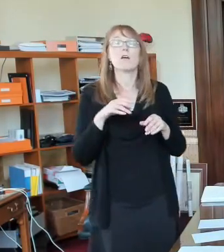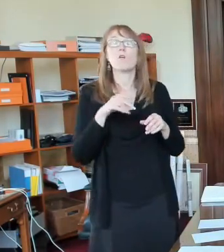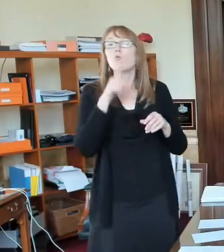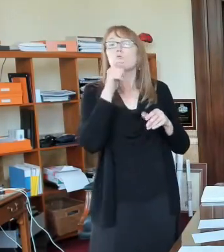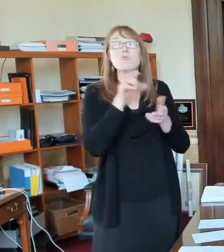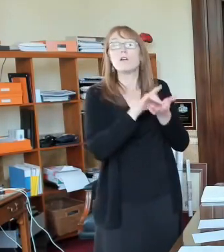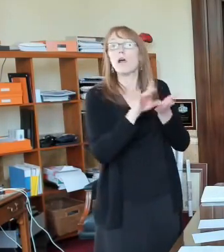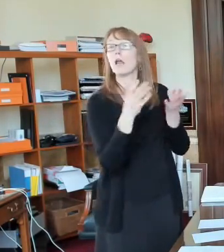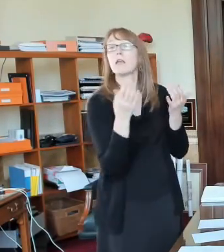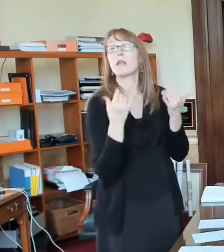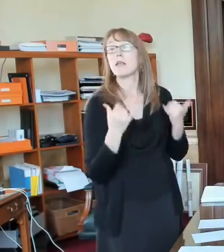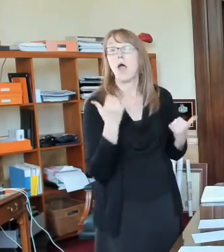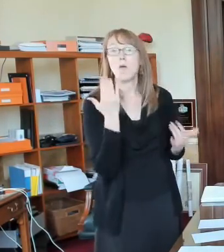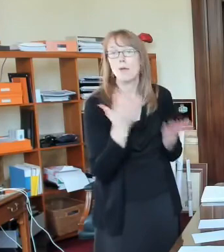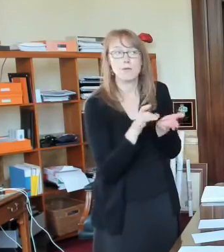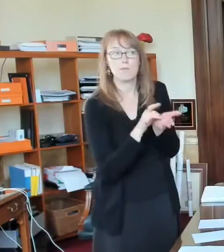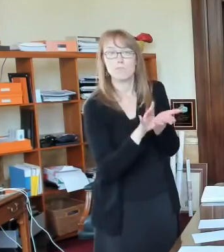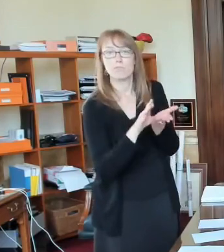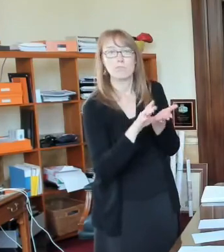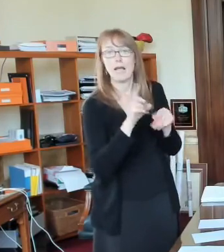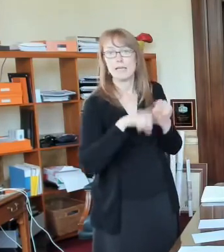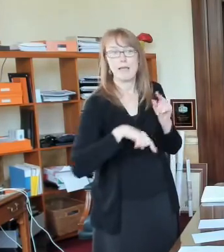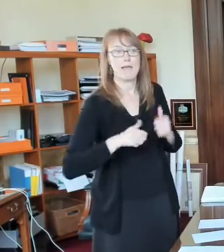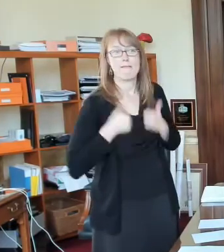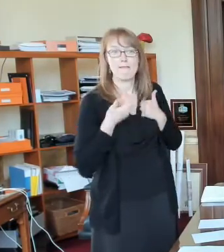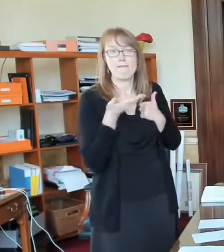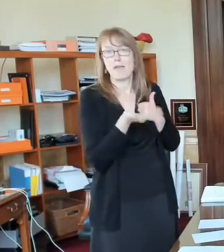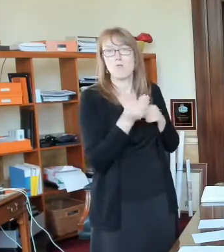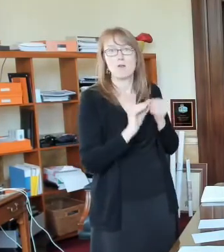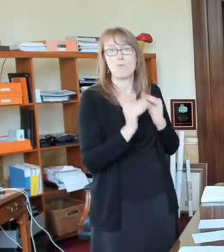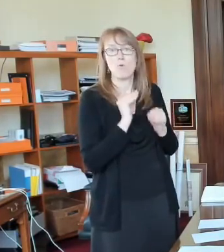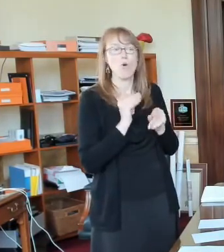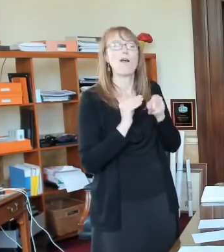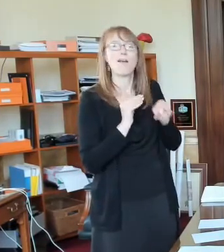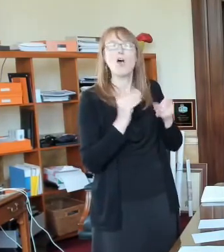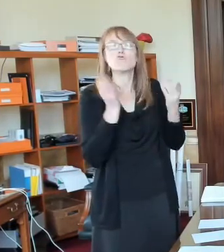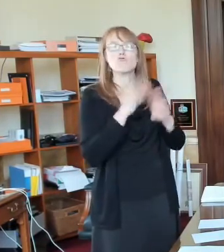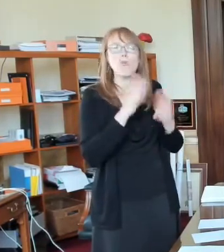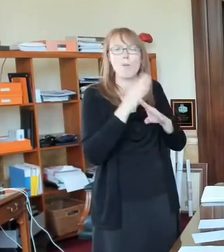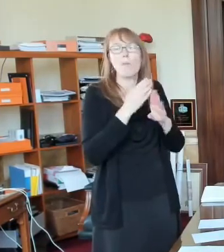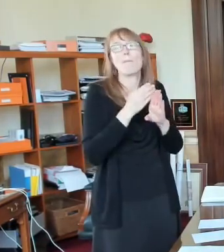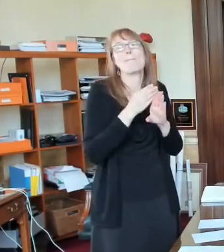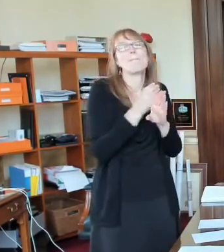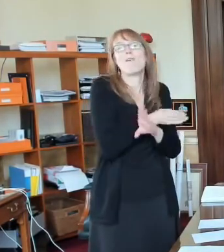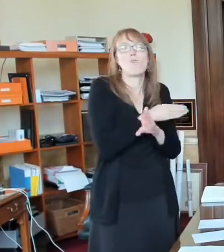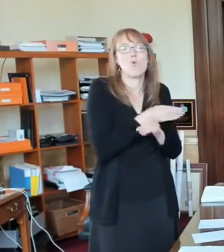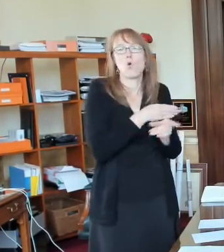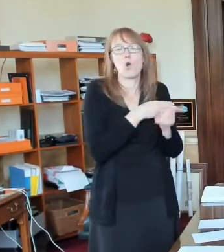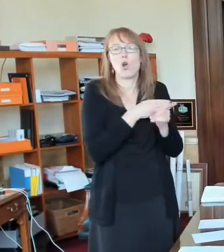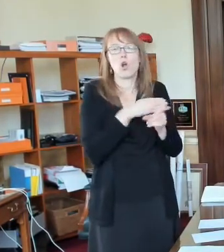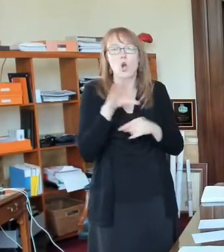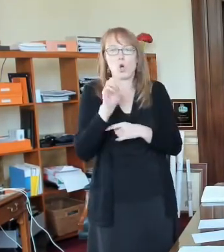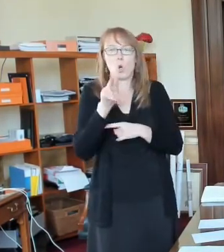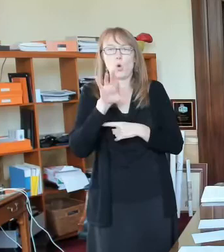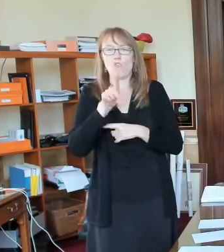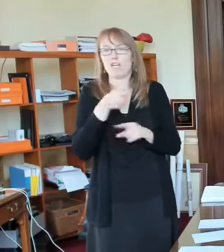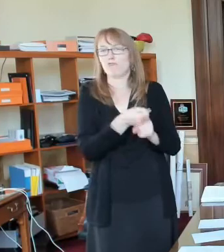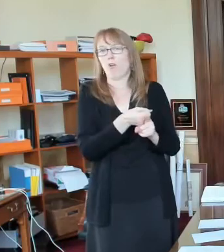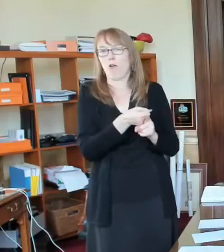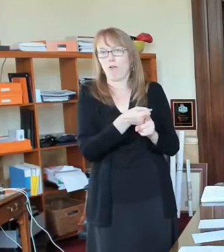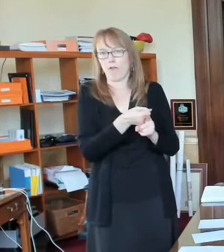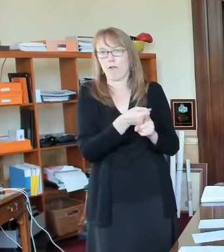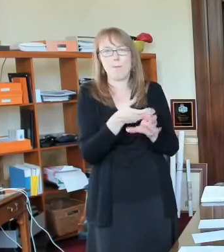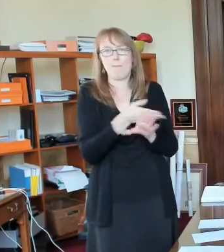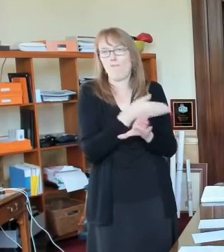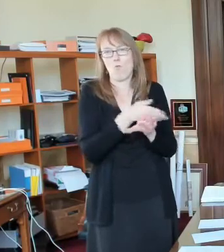March. So yes, by the time any new folks, the money will be available. I mean, I'm confident the Board of Aldermen